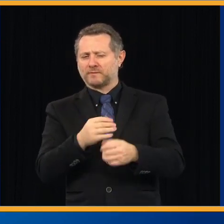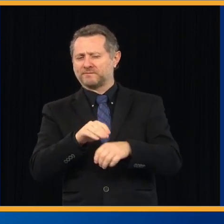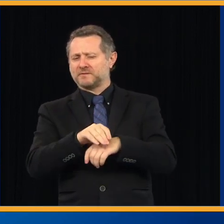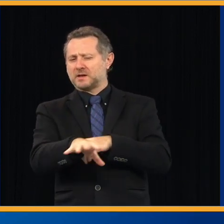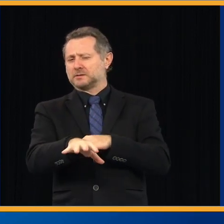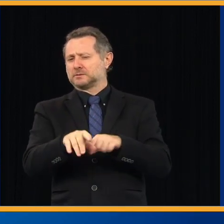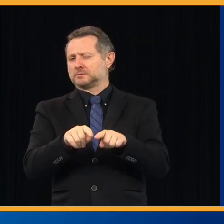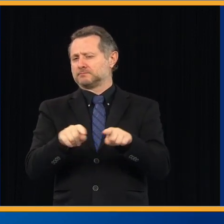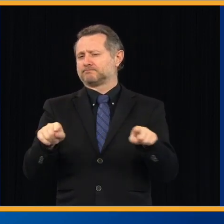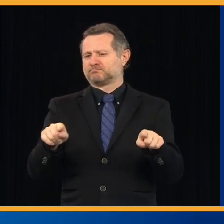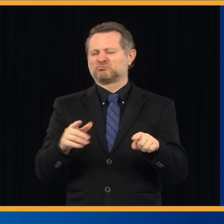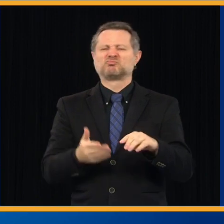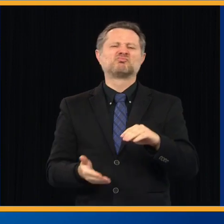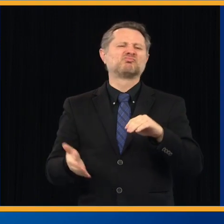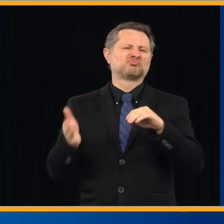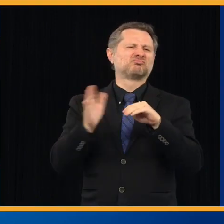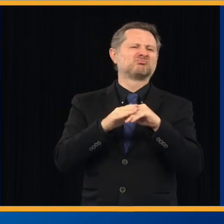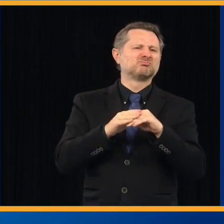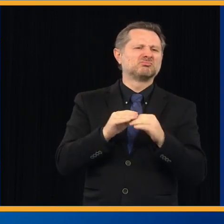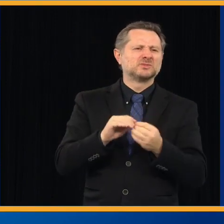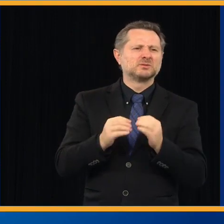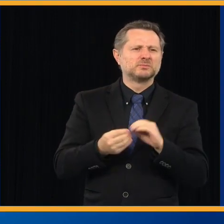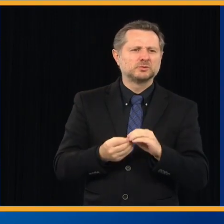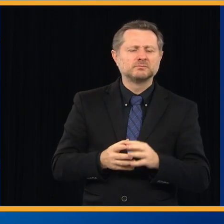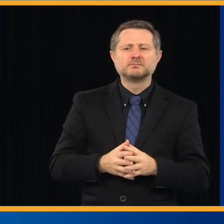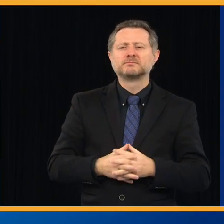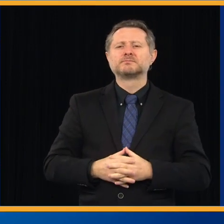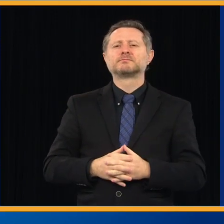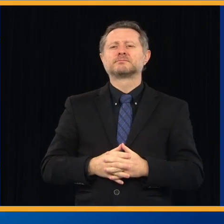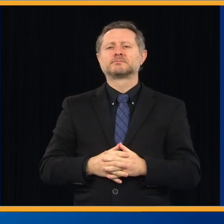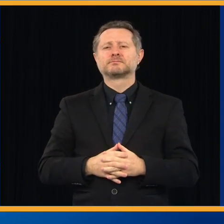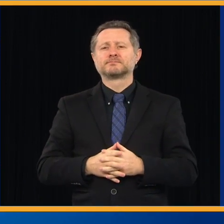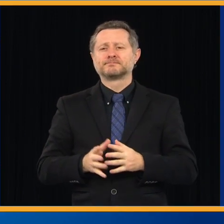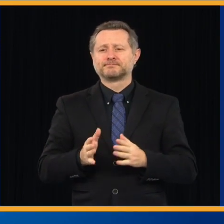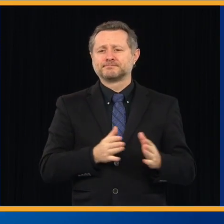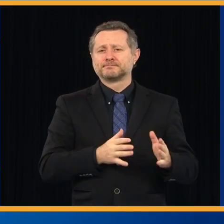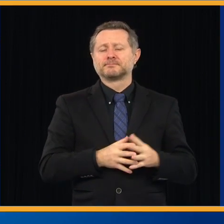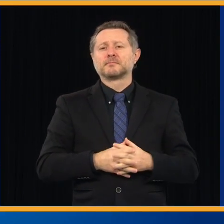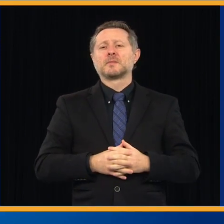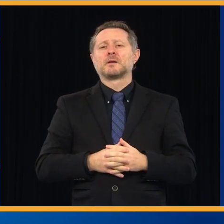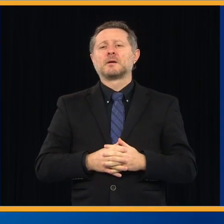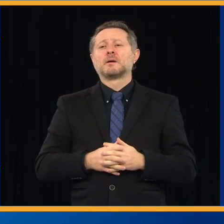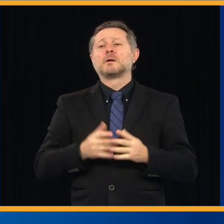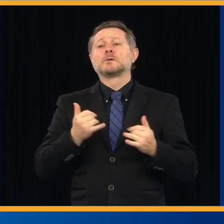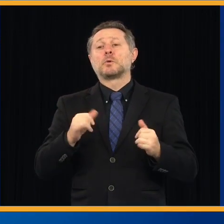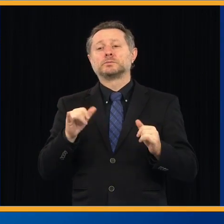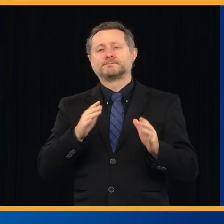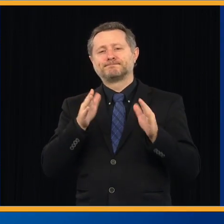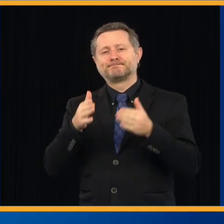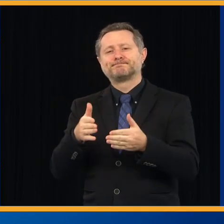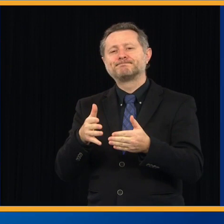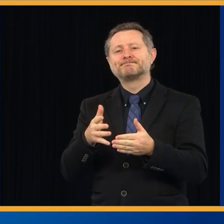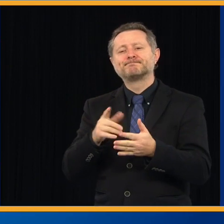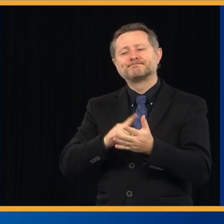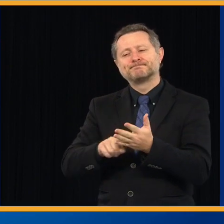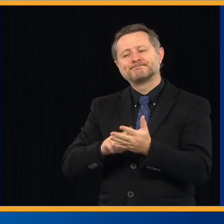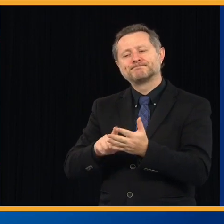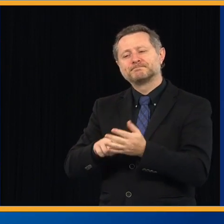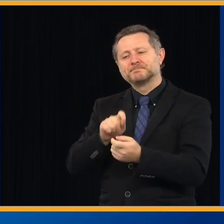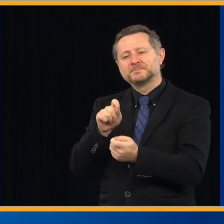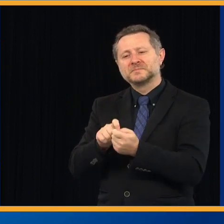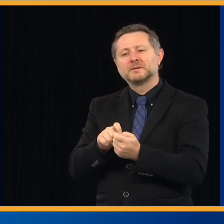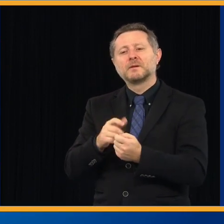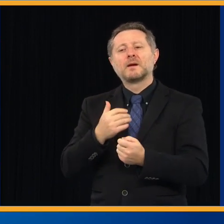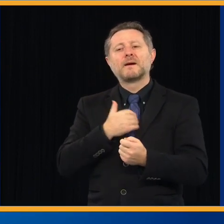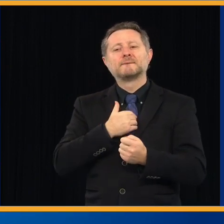demographics overlaid over the income demographics, and also if there's any